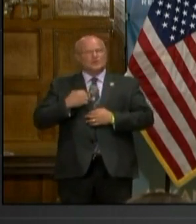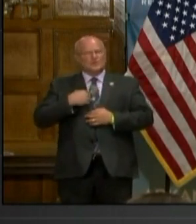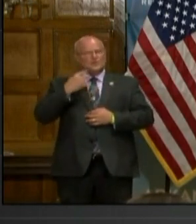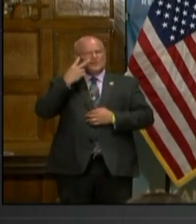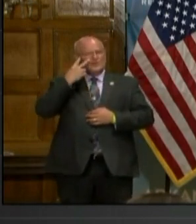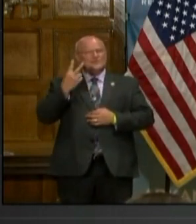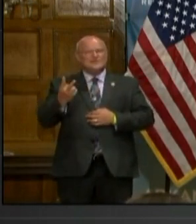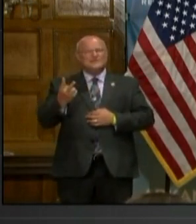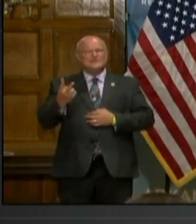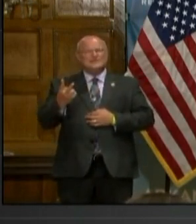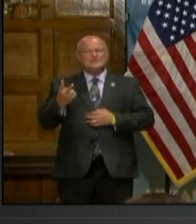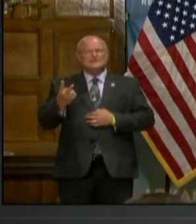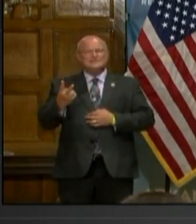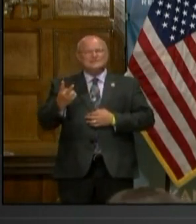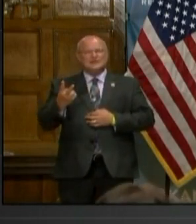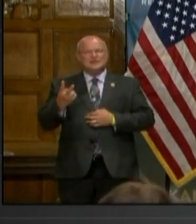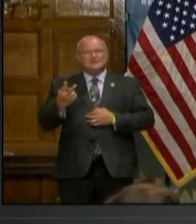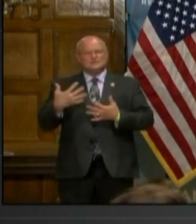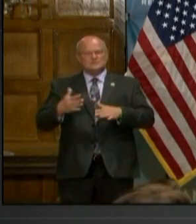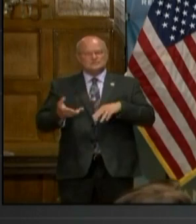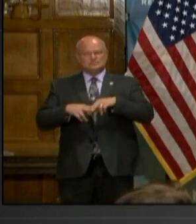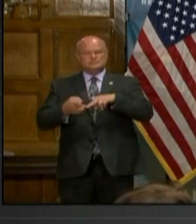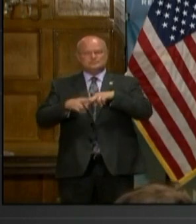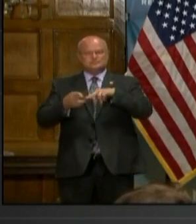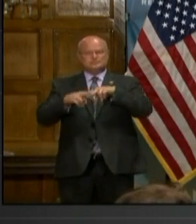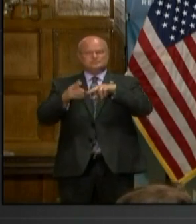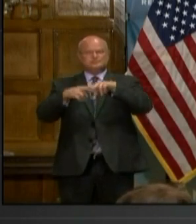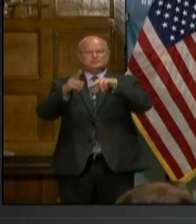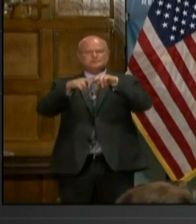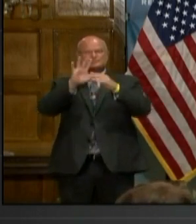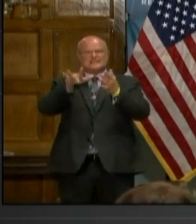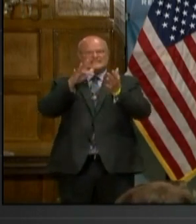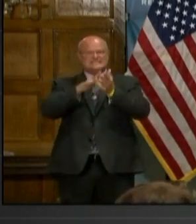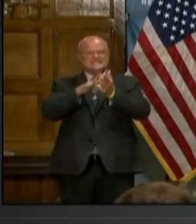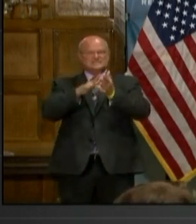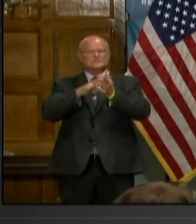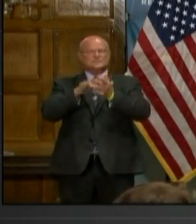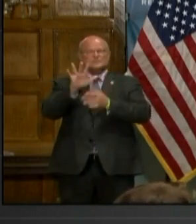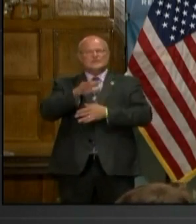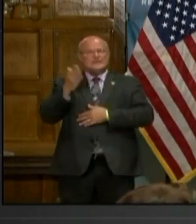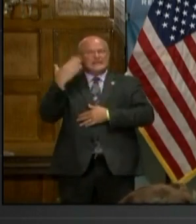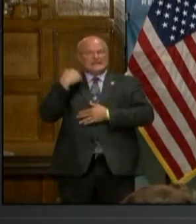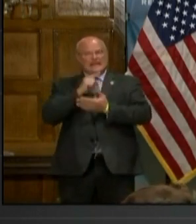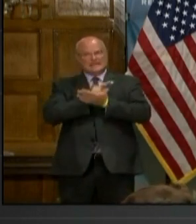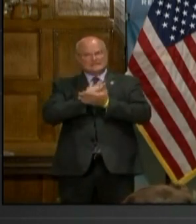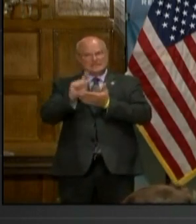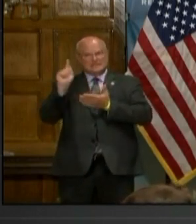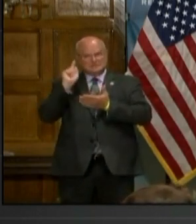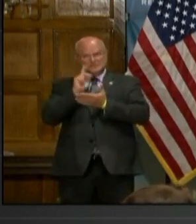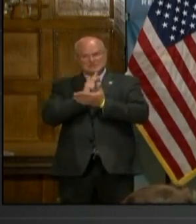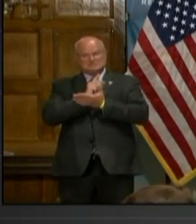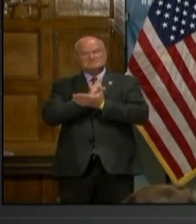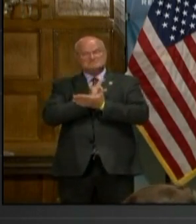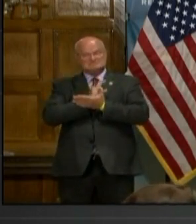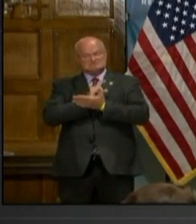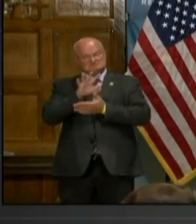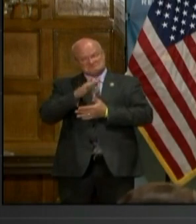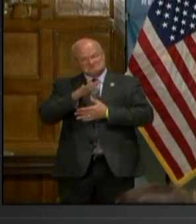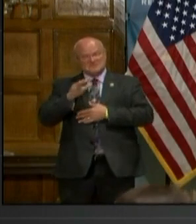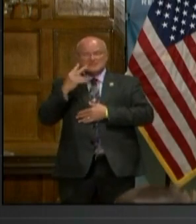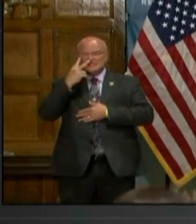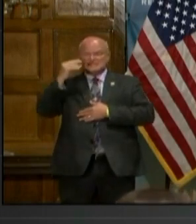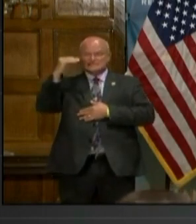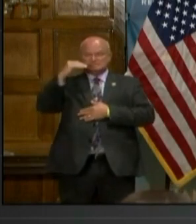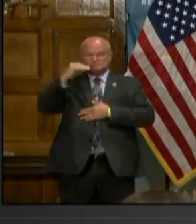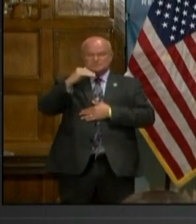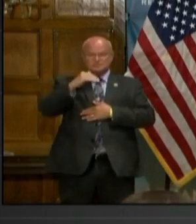a pretty heavy increase in central region, and over the last week or so, we've seen a